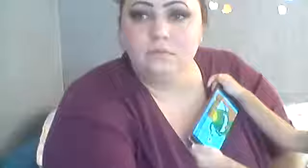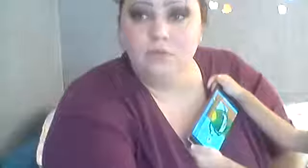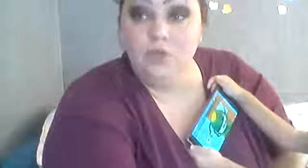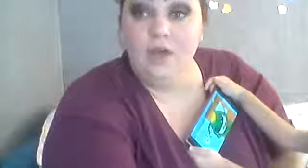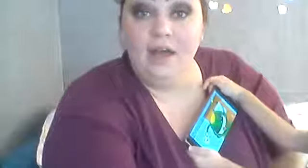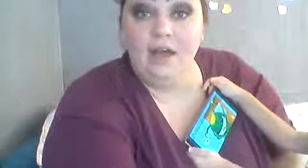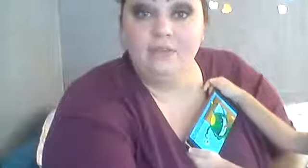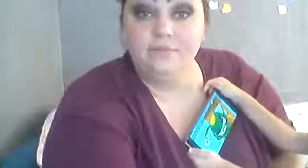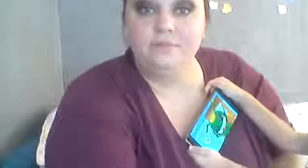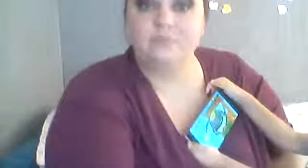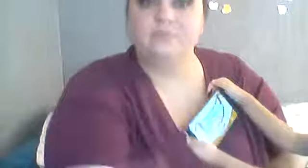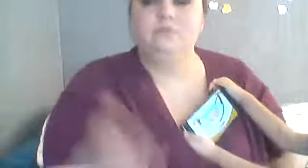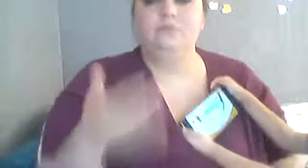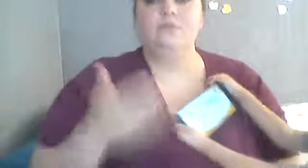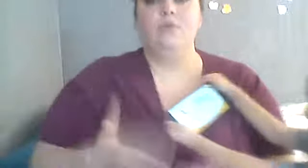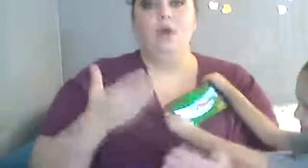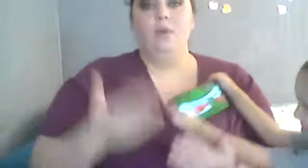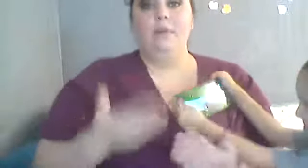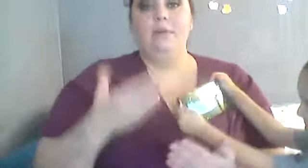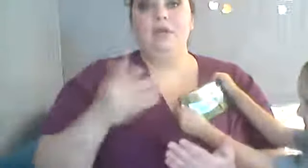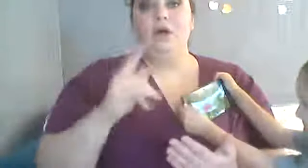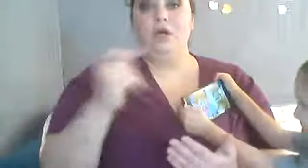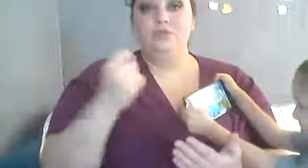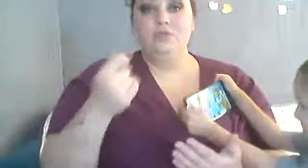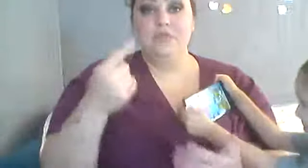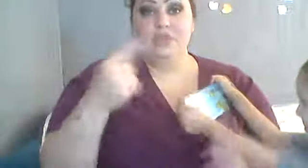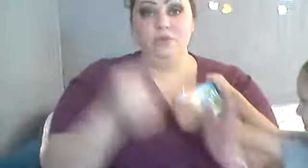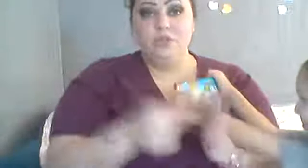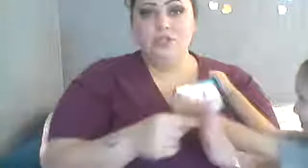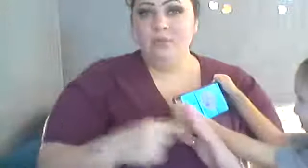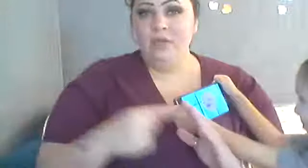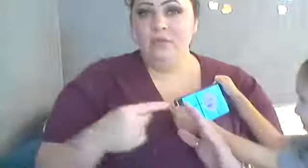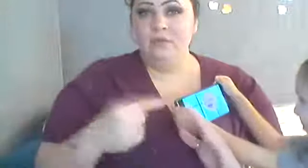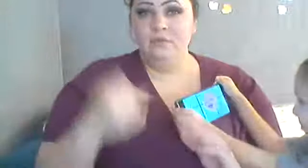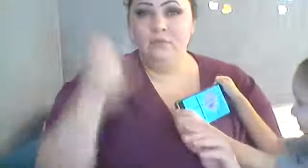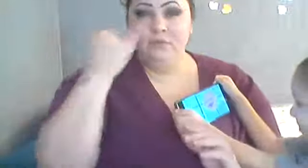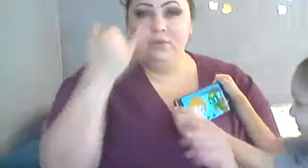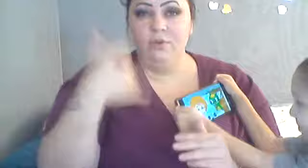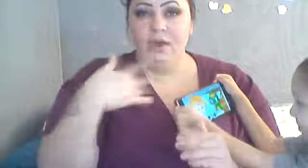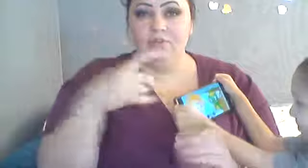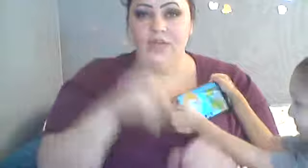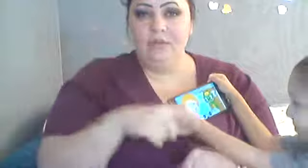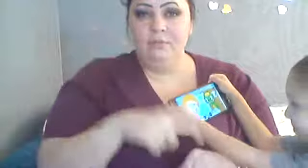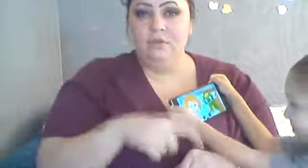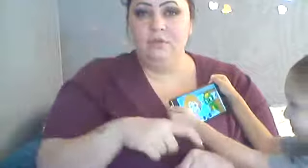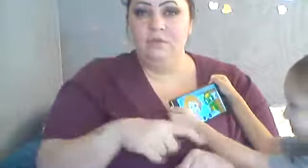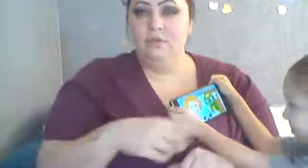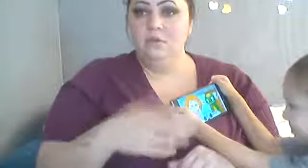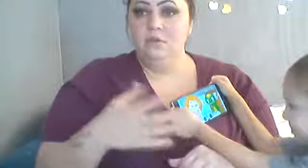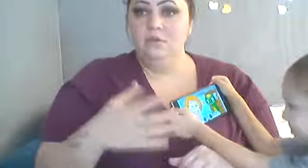You have. Maybe on Tuesday you can show me if you have time.